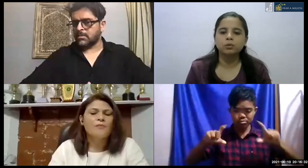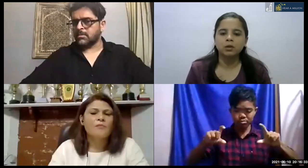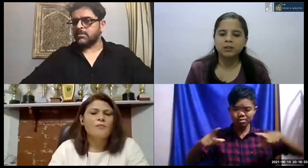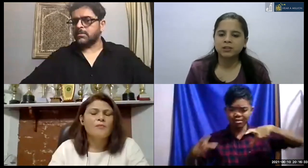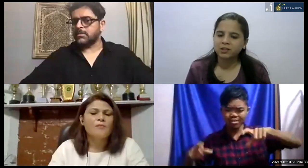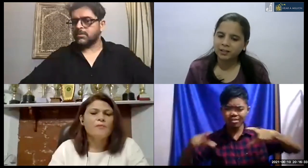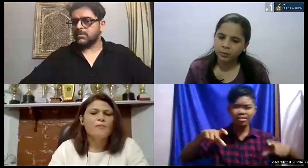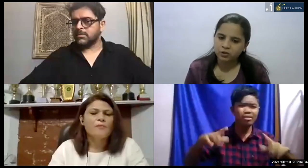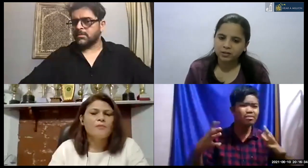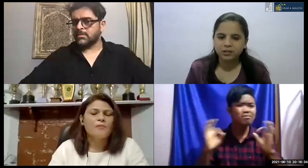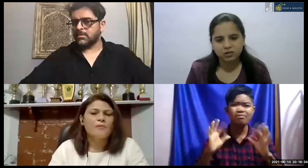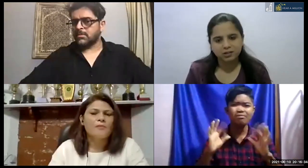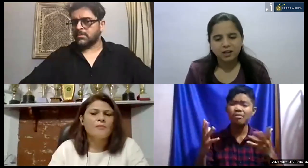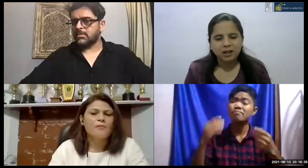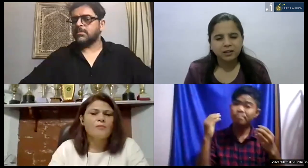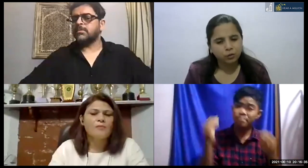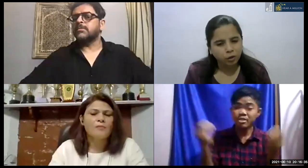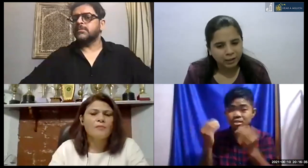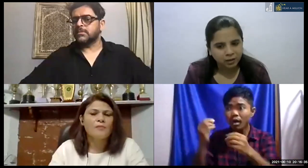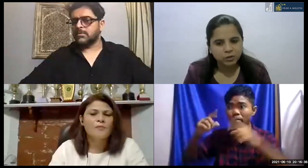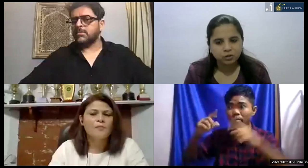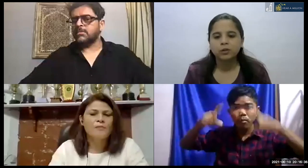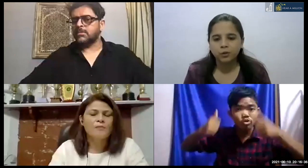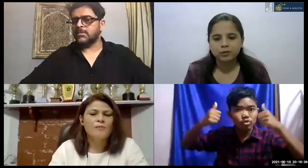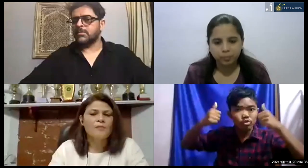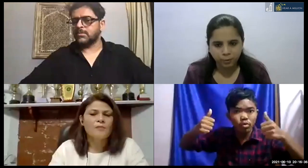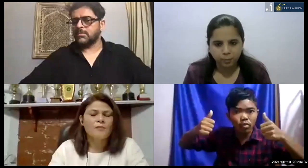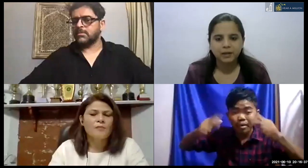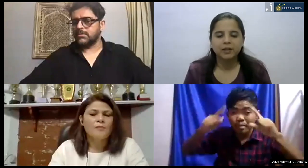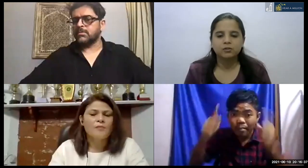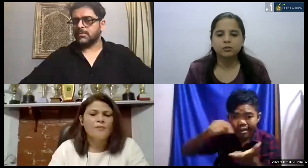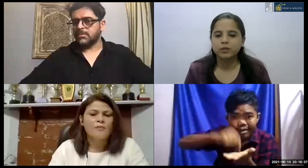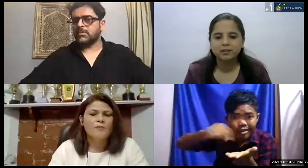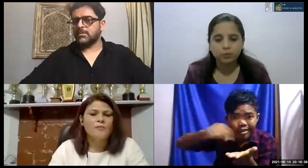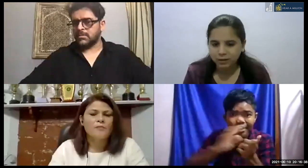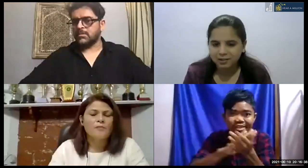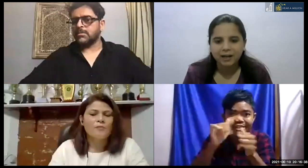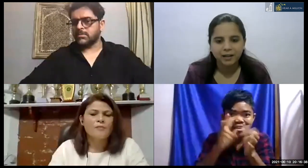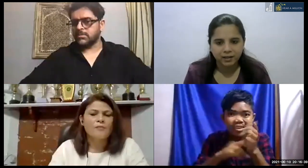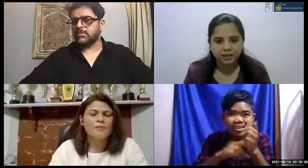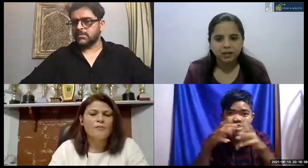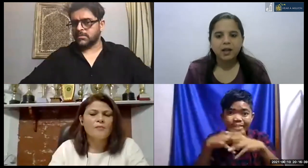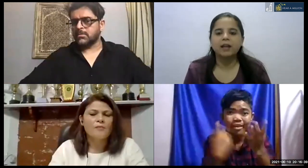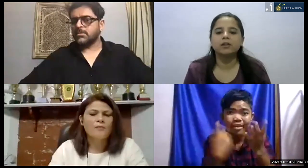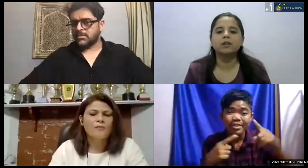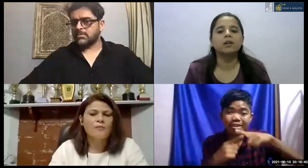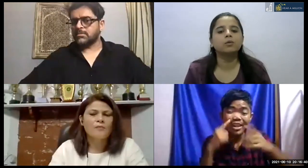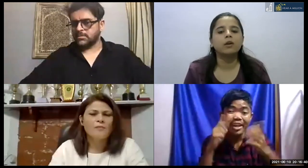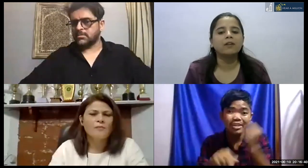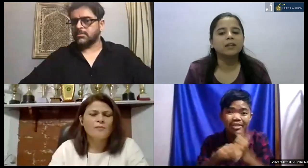want to, they just click the pictures, and they do not click the pictures of the notes properly. So students can't get it.